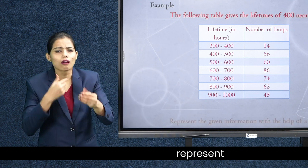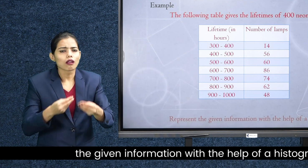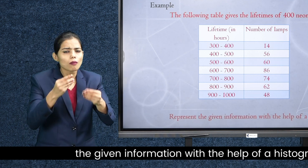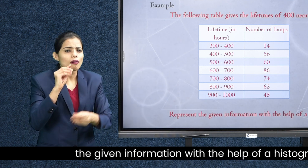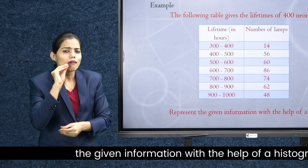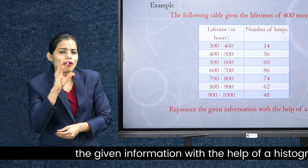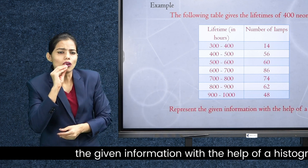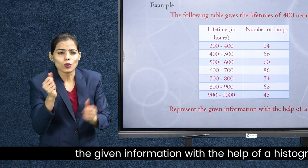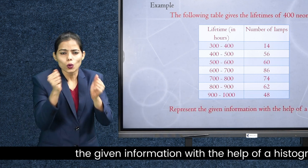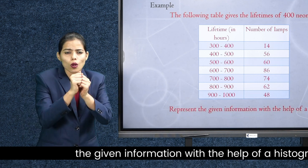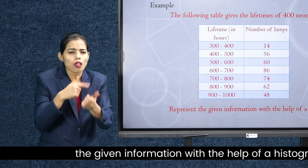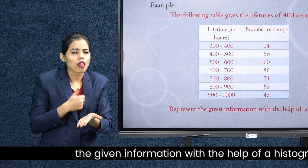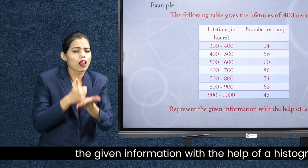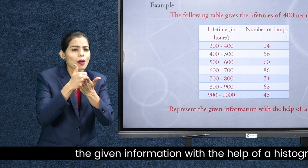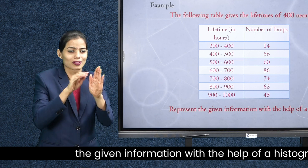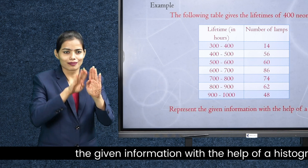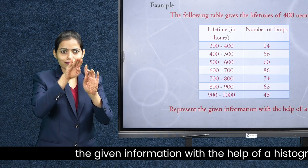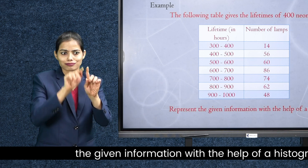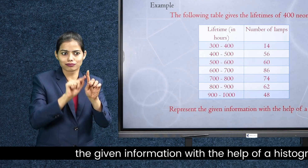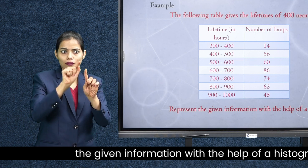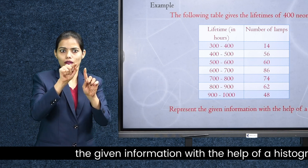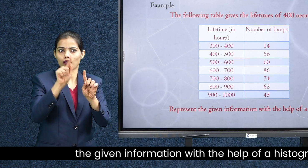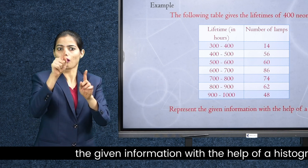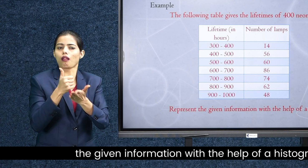Represent the given information with the help of a histogram.